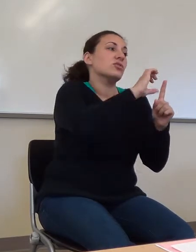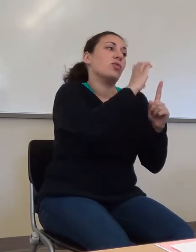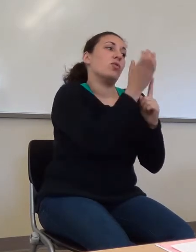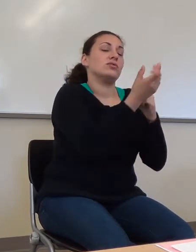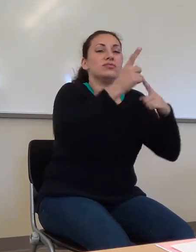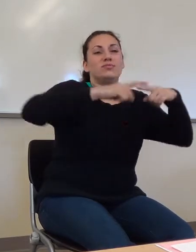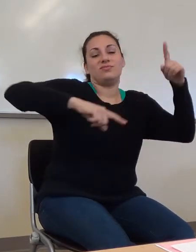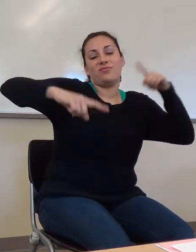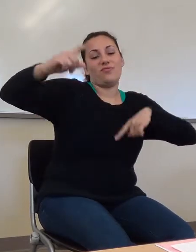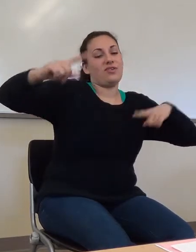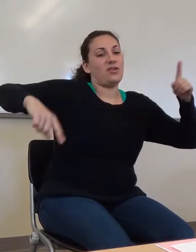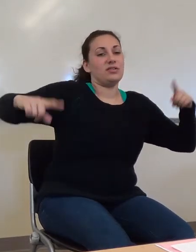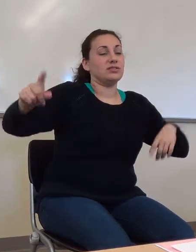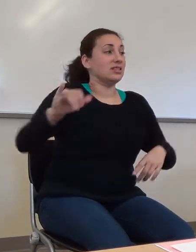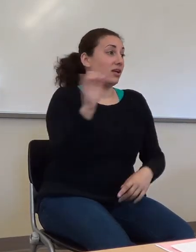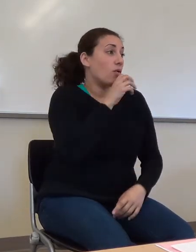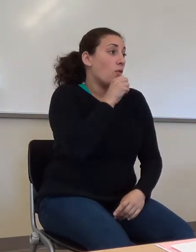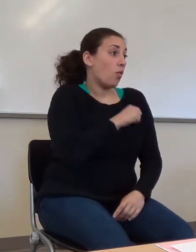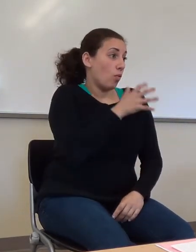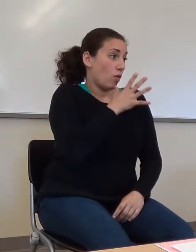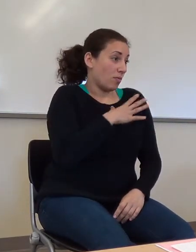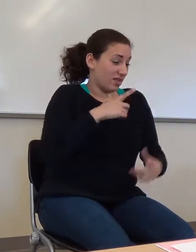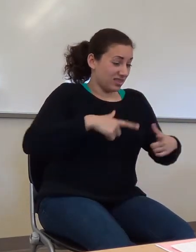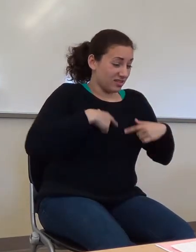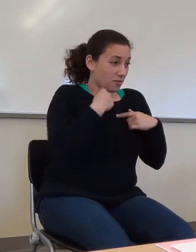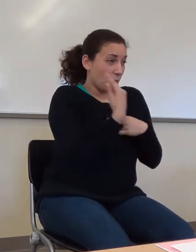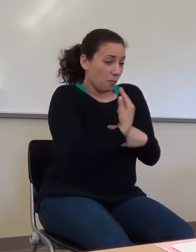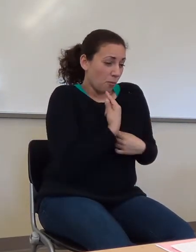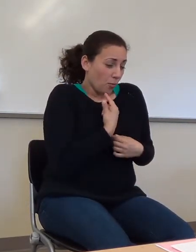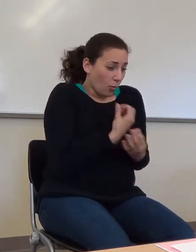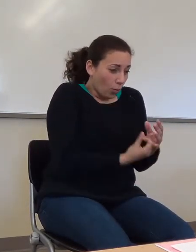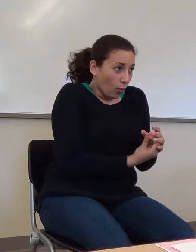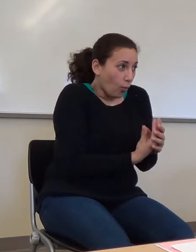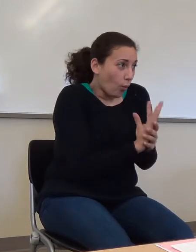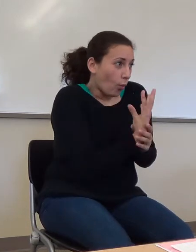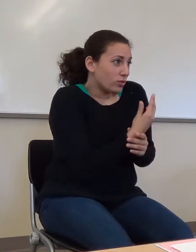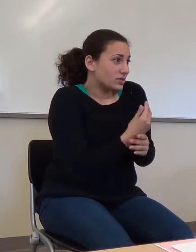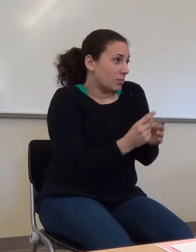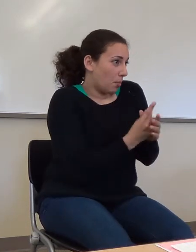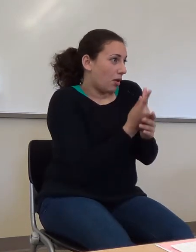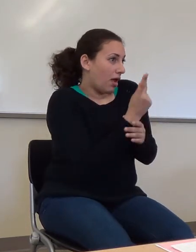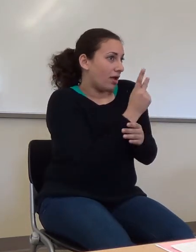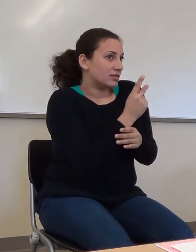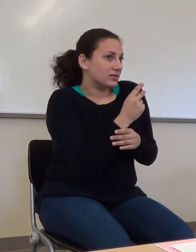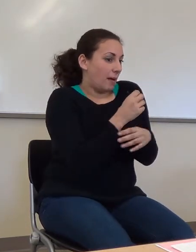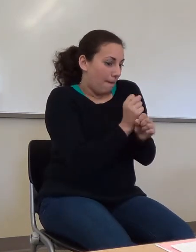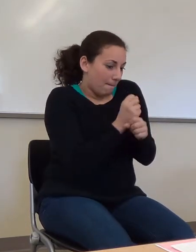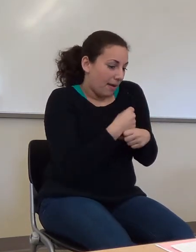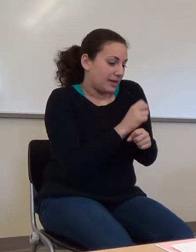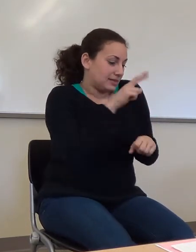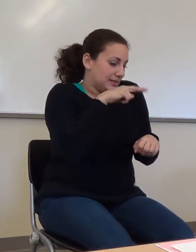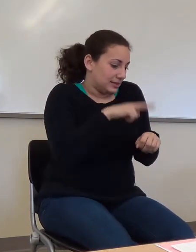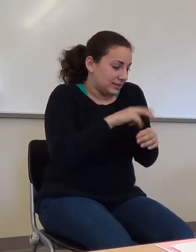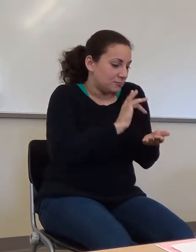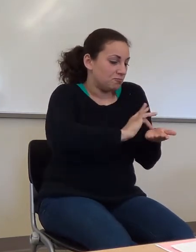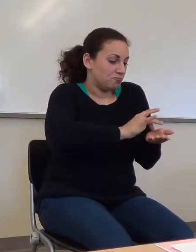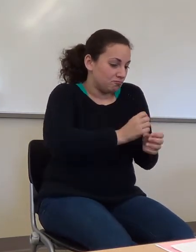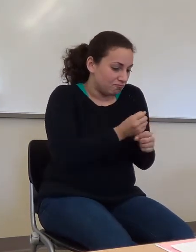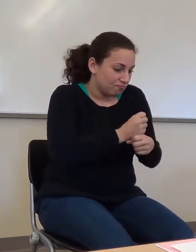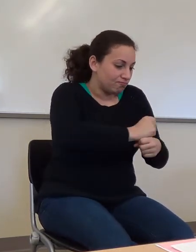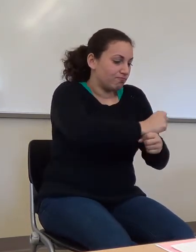idea that an old woman who lives by herself and grows herbs and, you know, makes natural